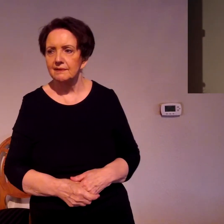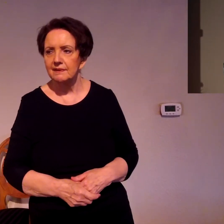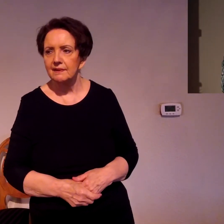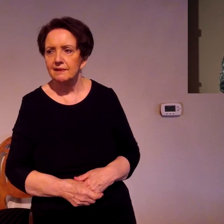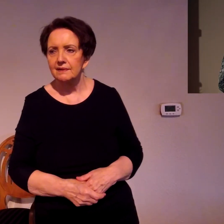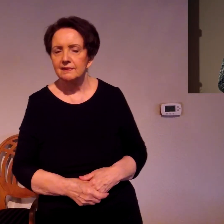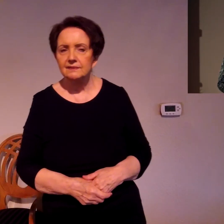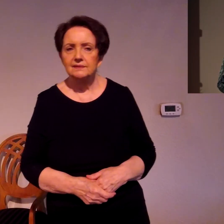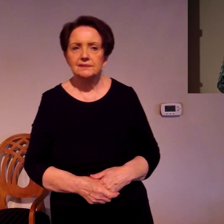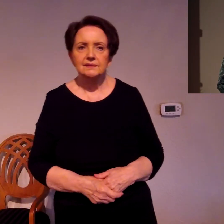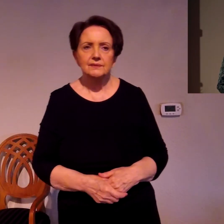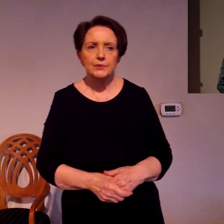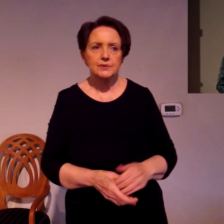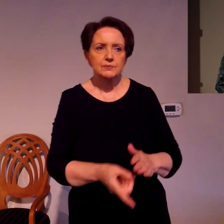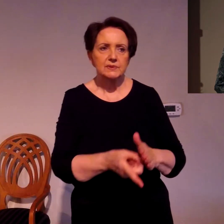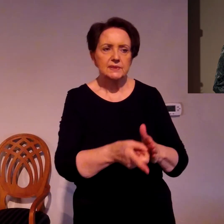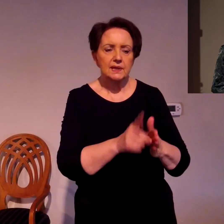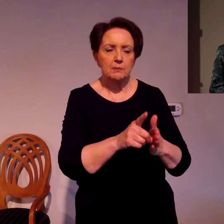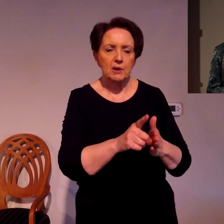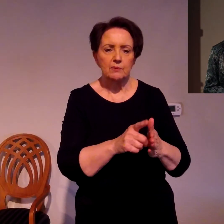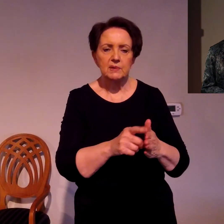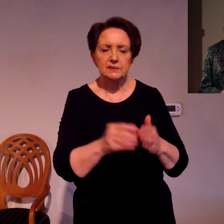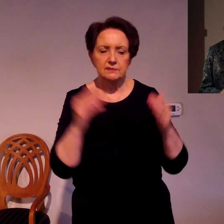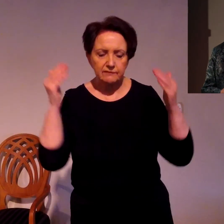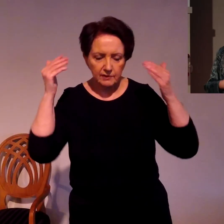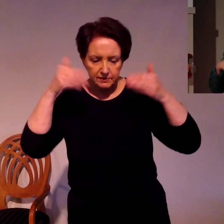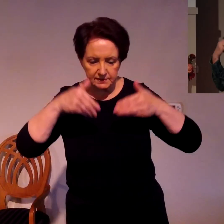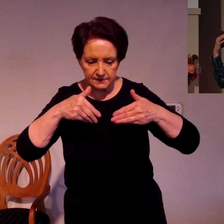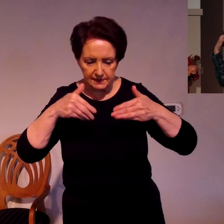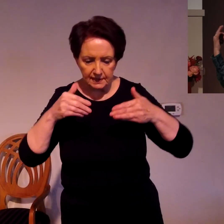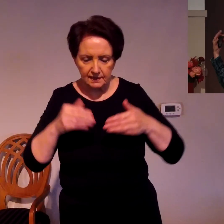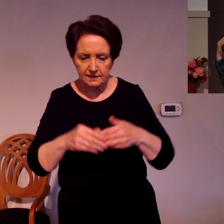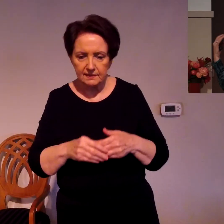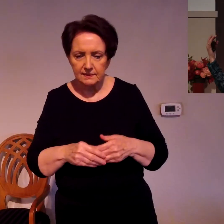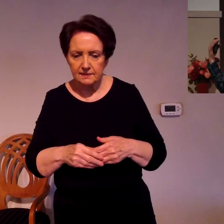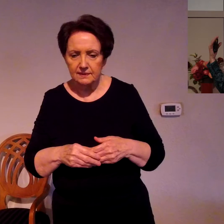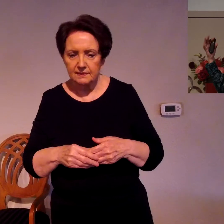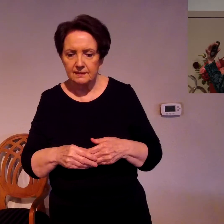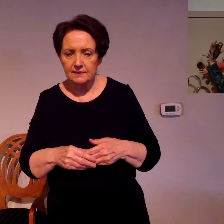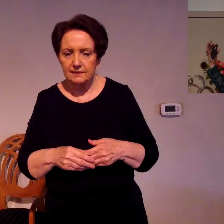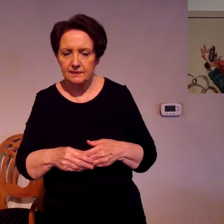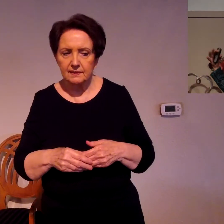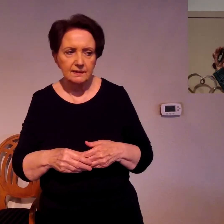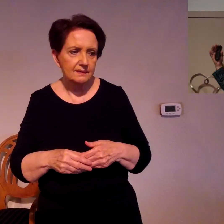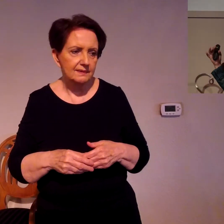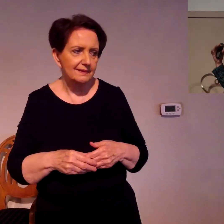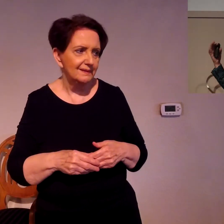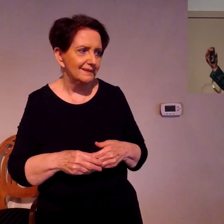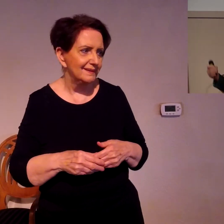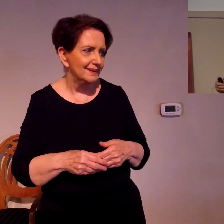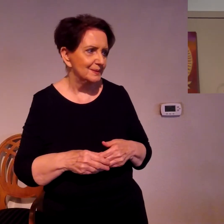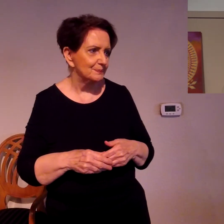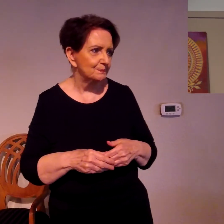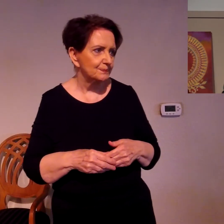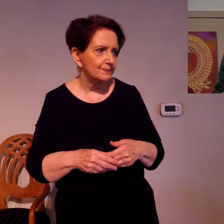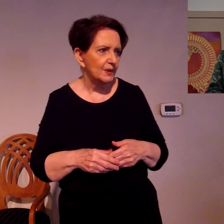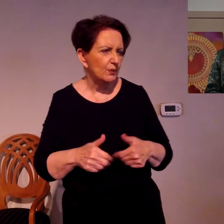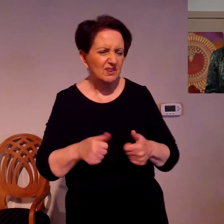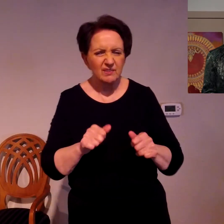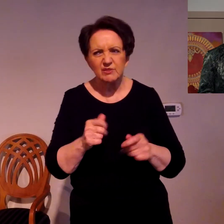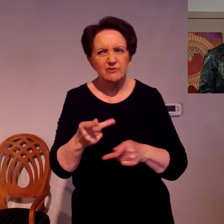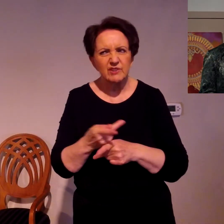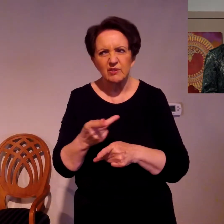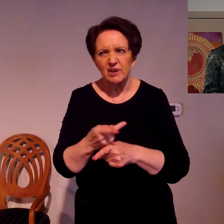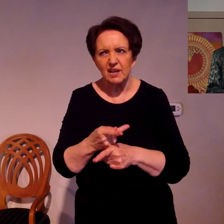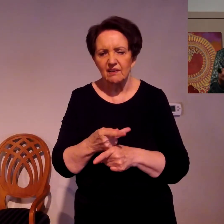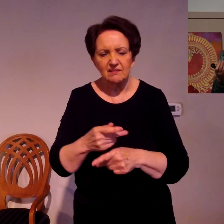And so as we take this moment to just go within and just let all that information kind of rattle around, and we don't have to try to figure it out too